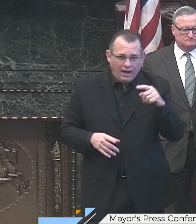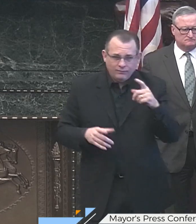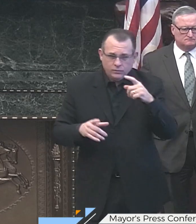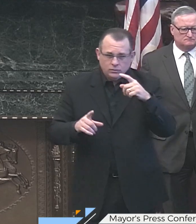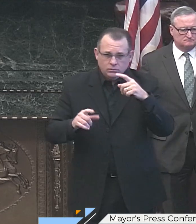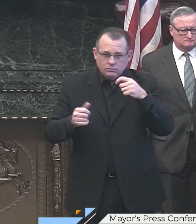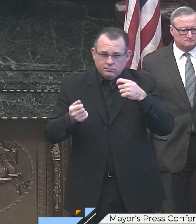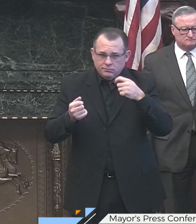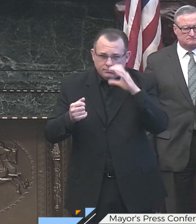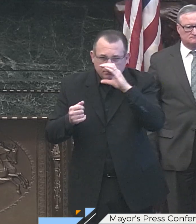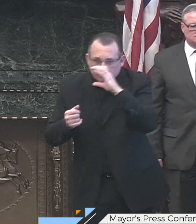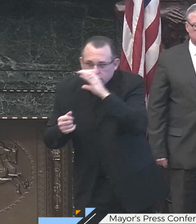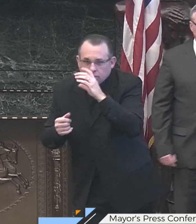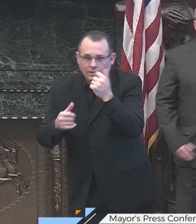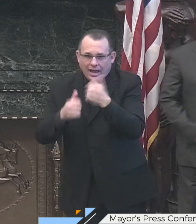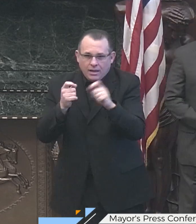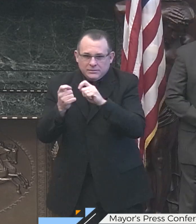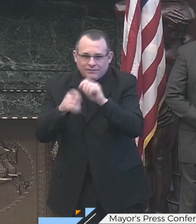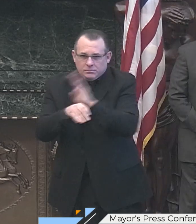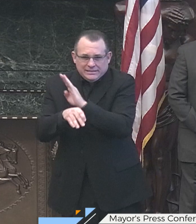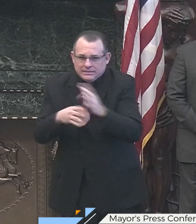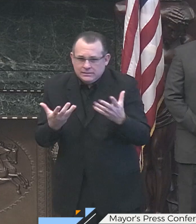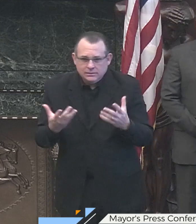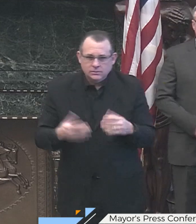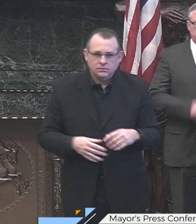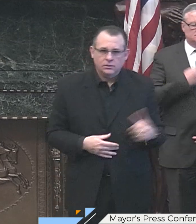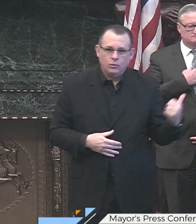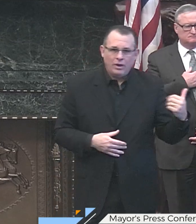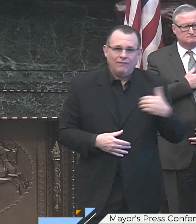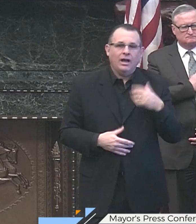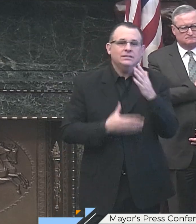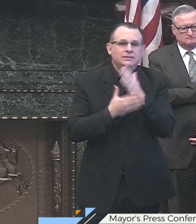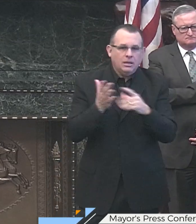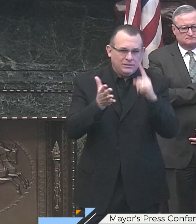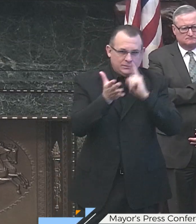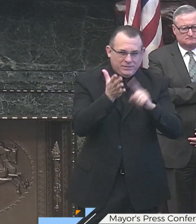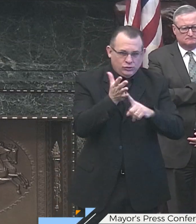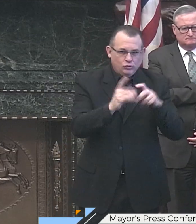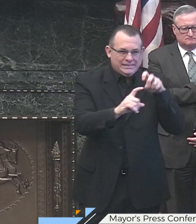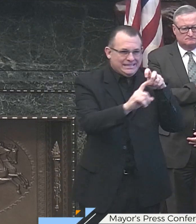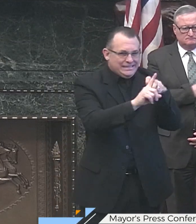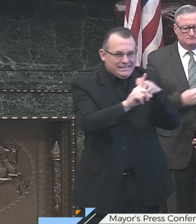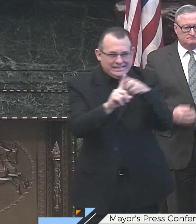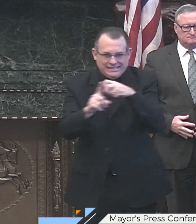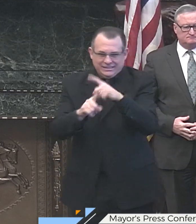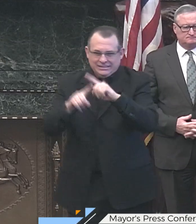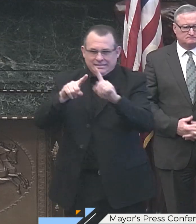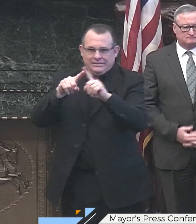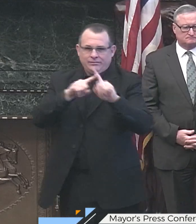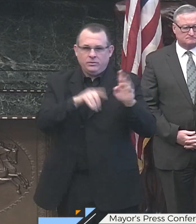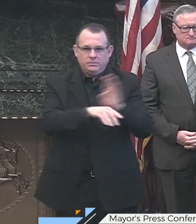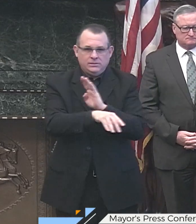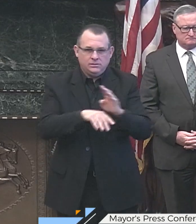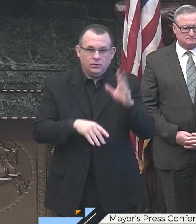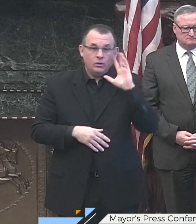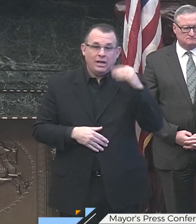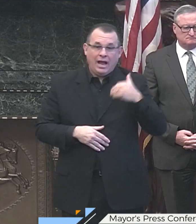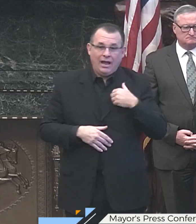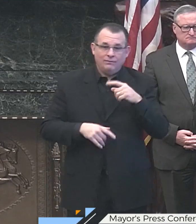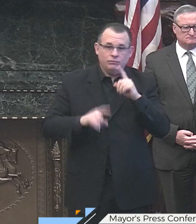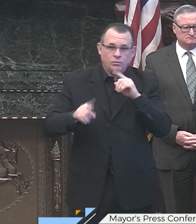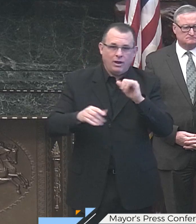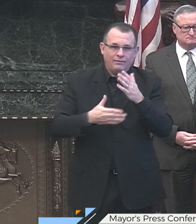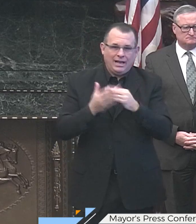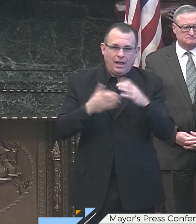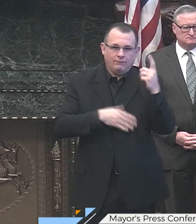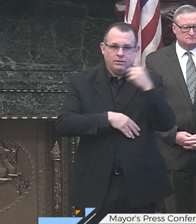So we have had L&I inspectors go out to a number of businesses. I'll have a report, I believe, at the end of today with